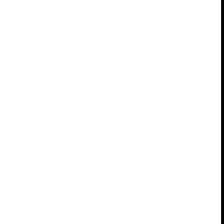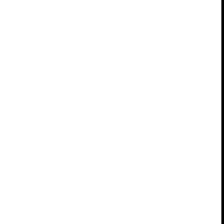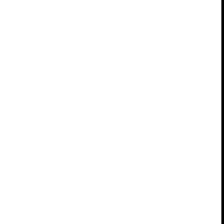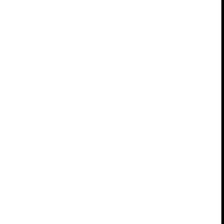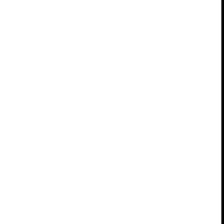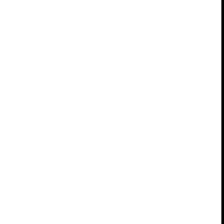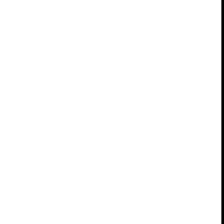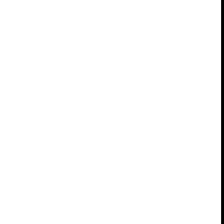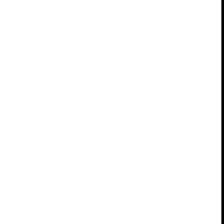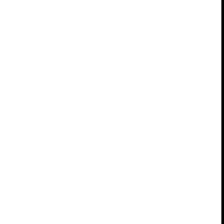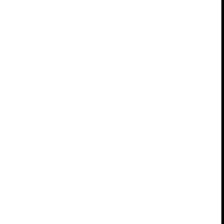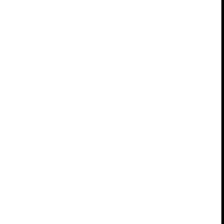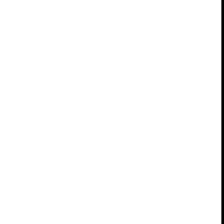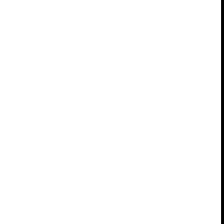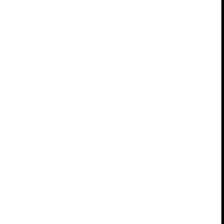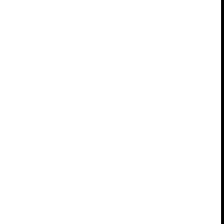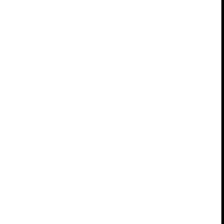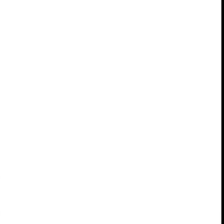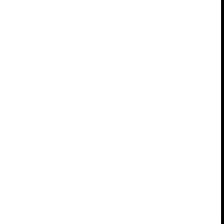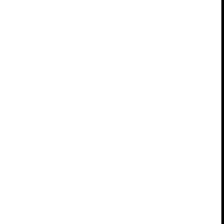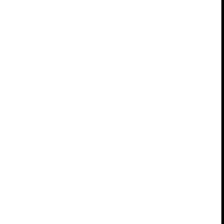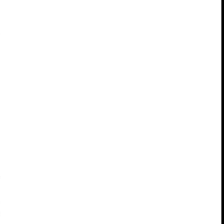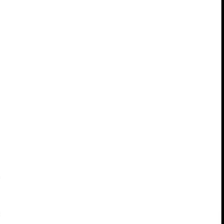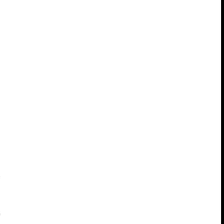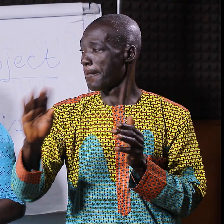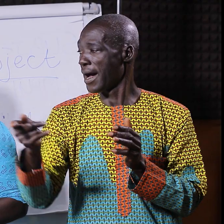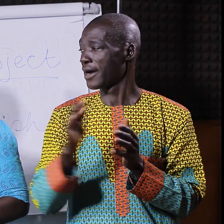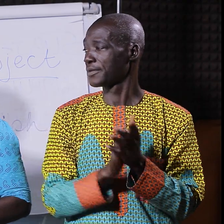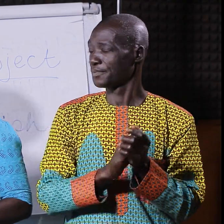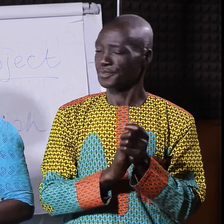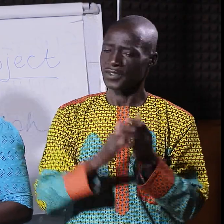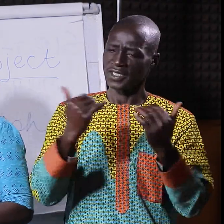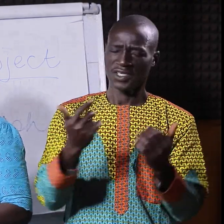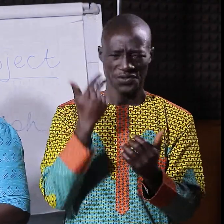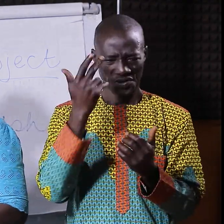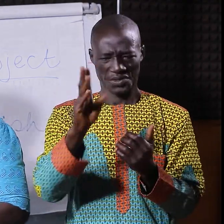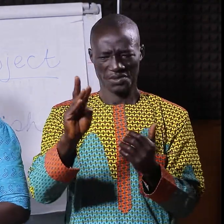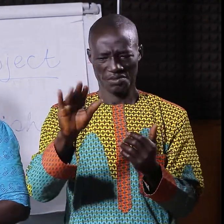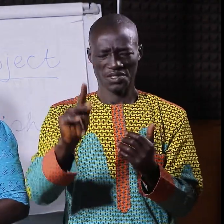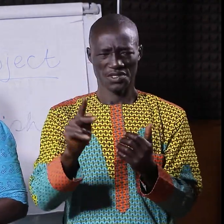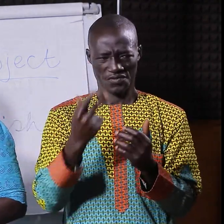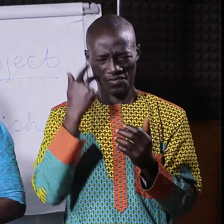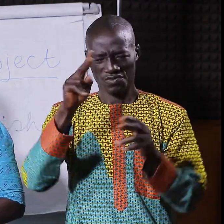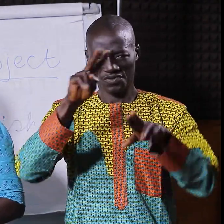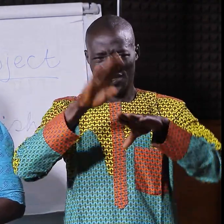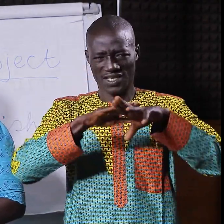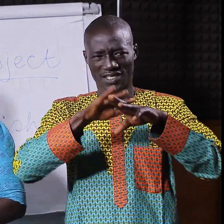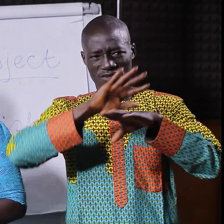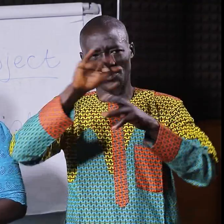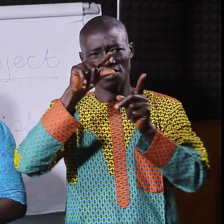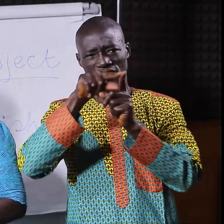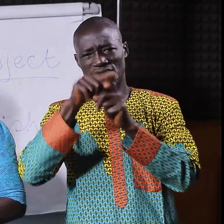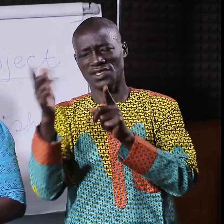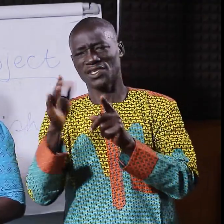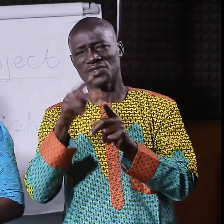bear. 6, back and back. Now, taking a closer look at the